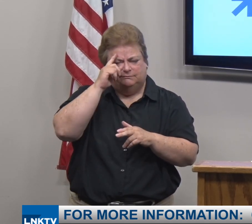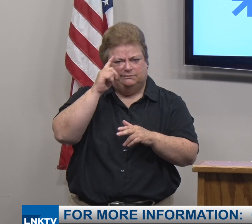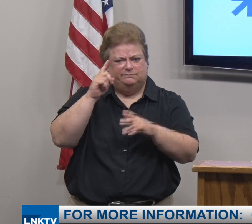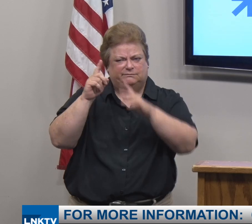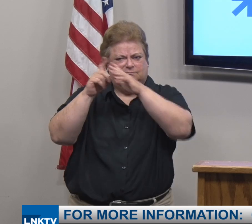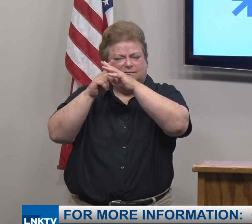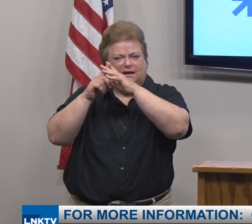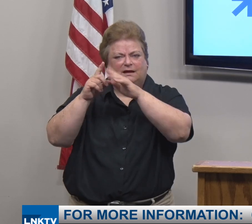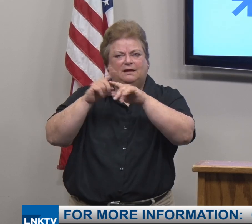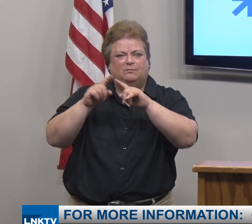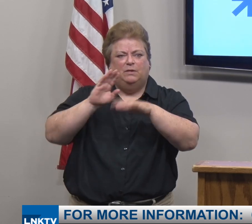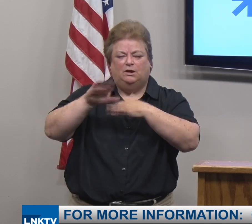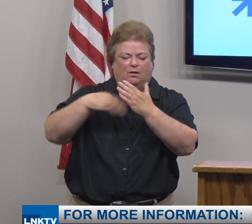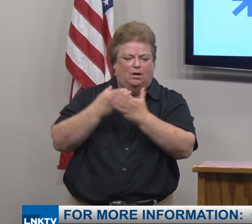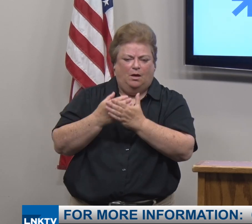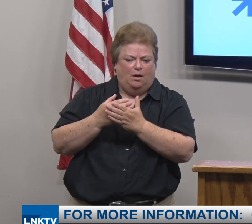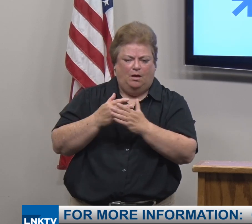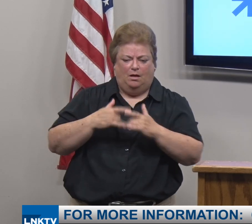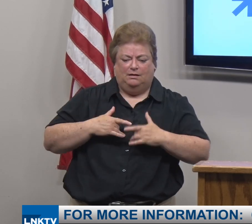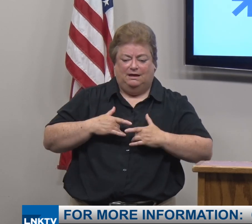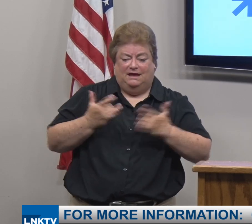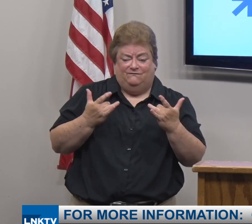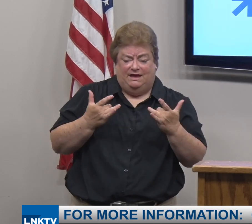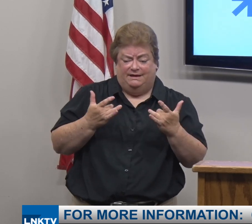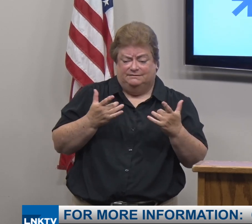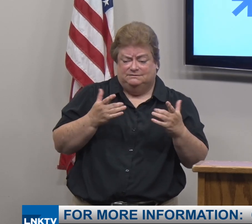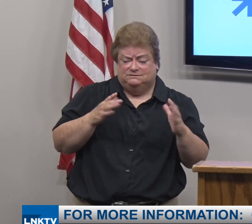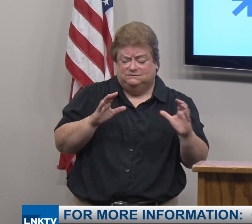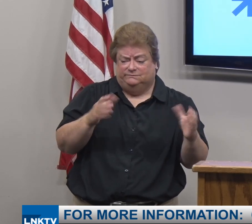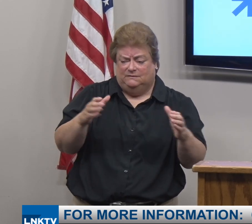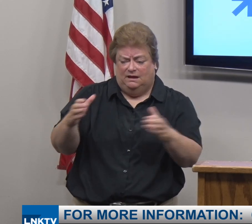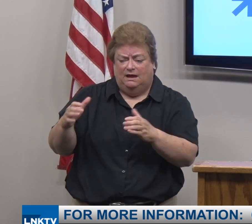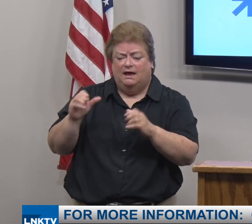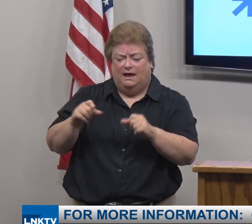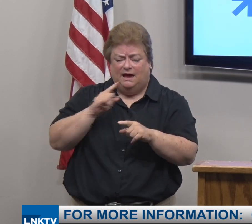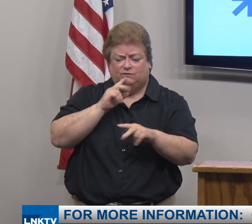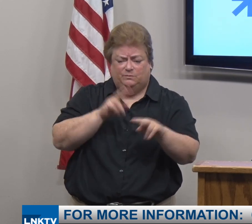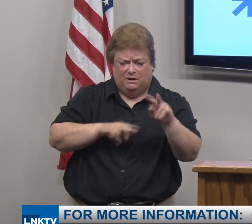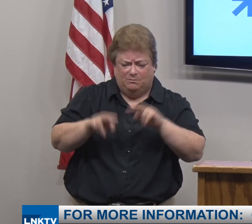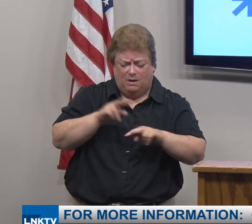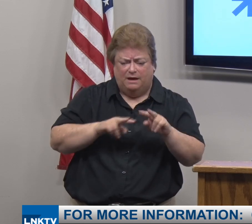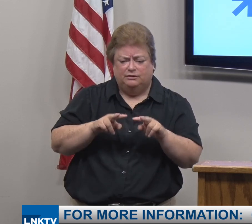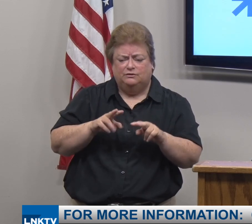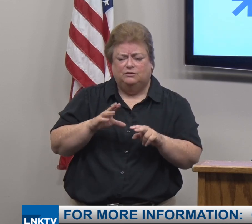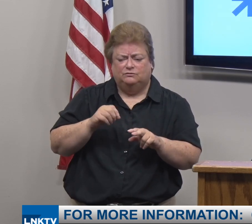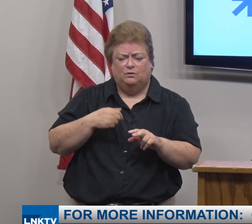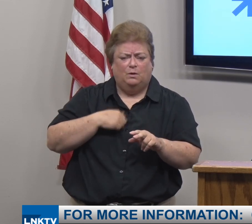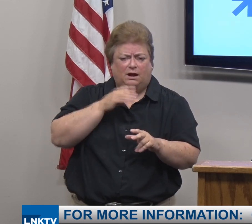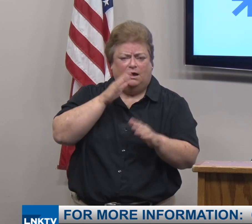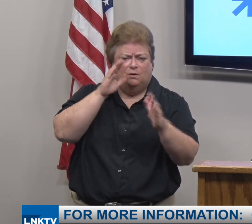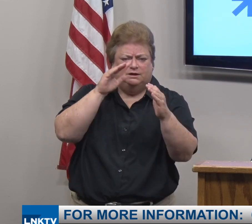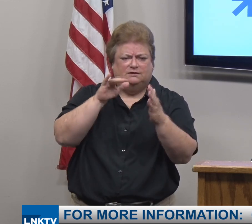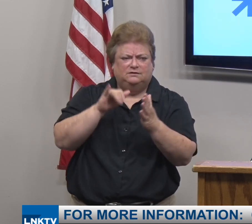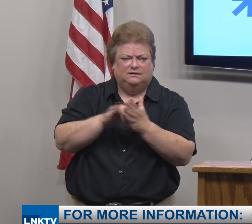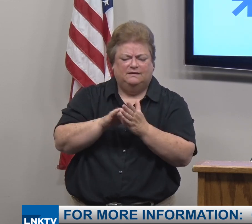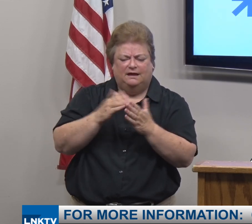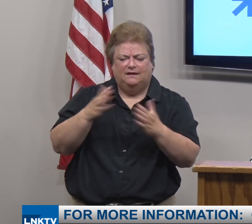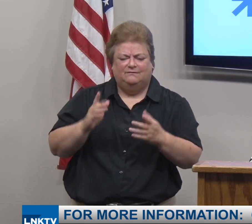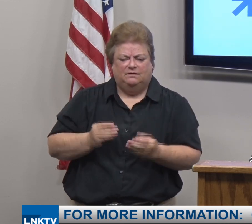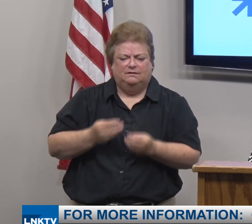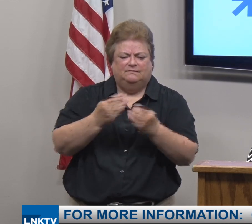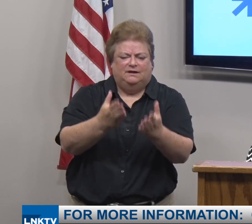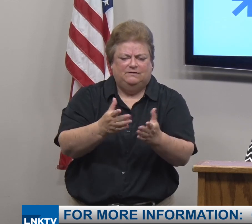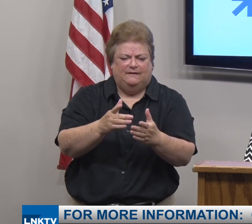all events have to be monitored and approved, and we give guidance. So I would anticipate that that's been provided to